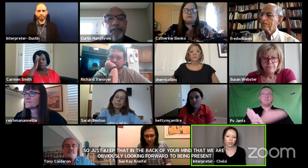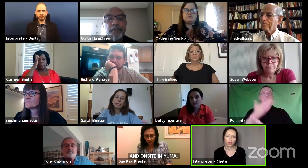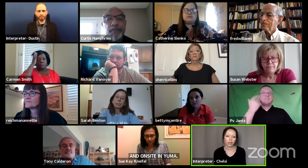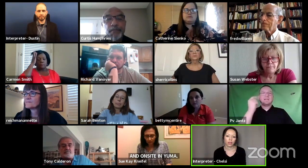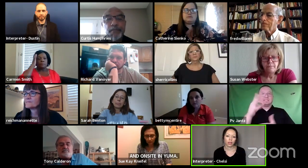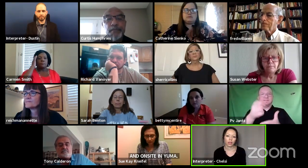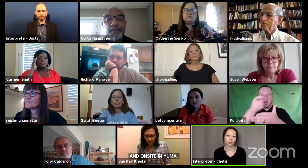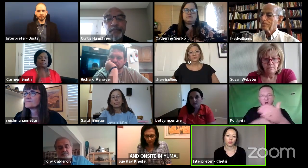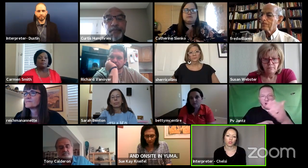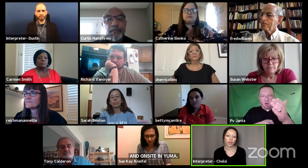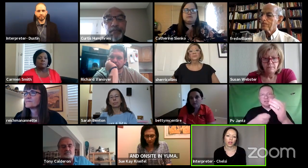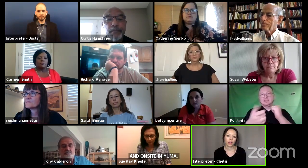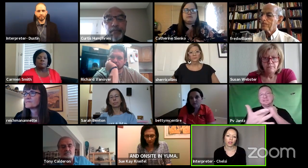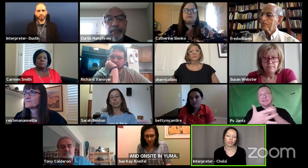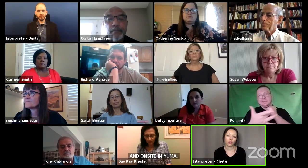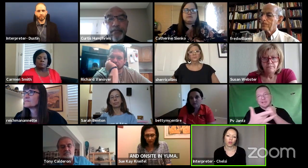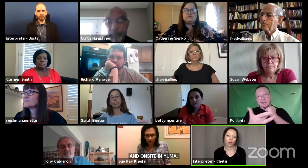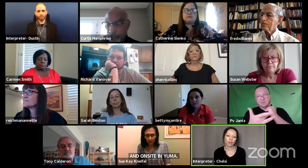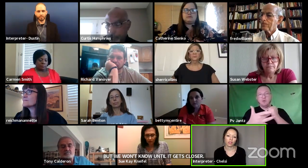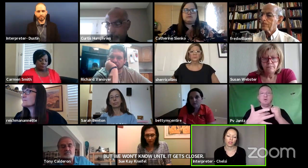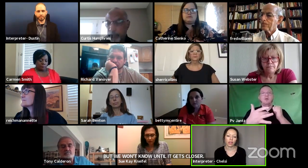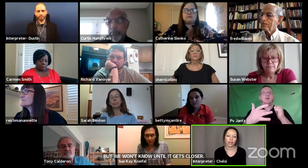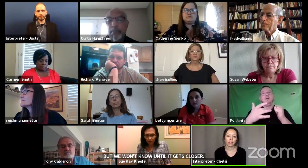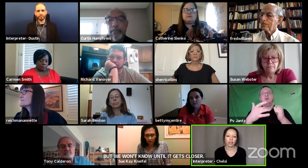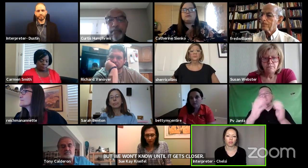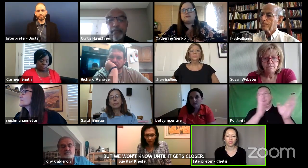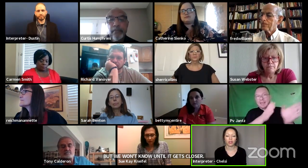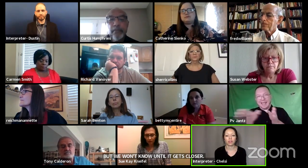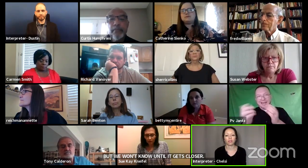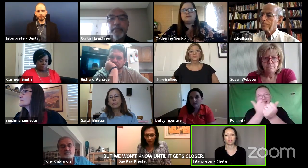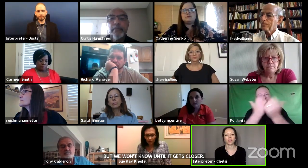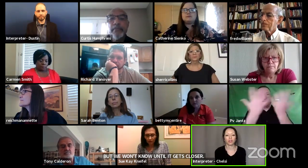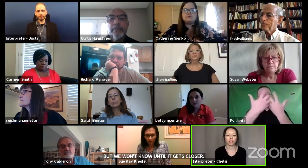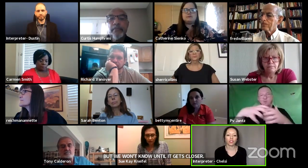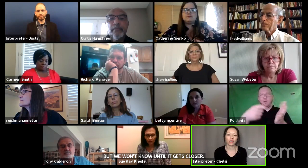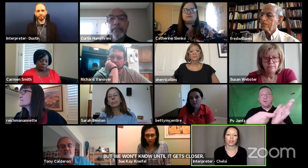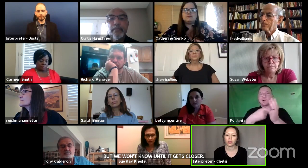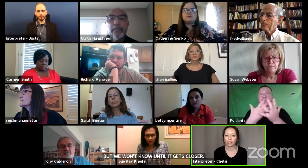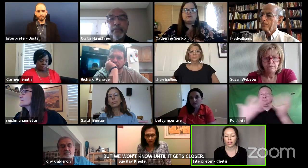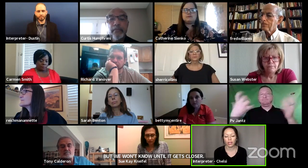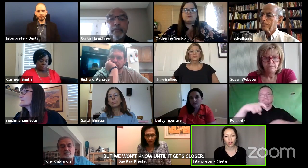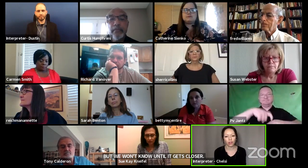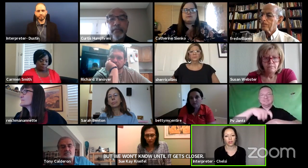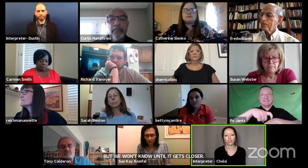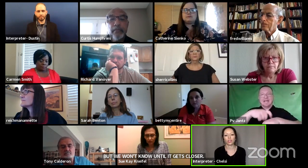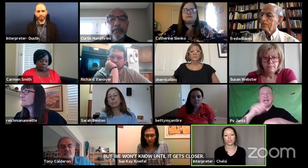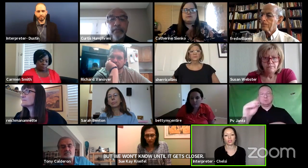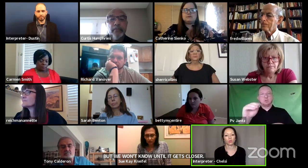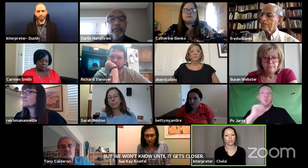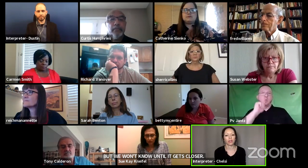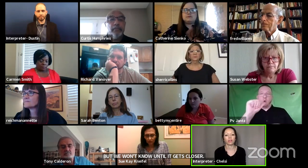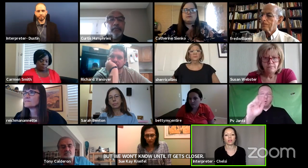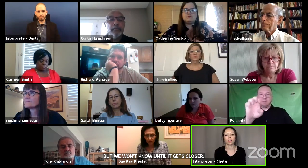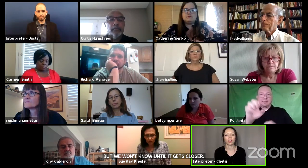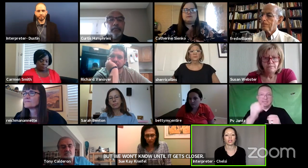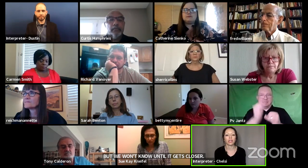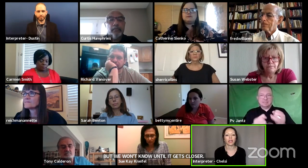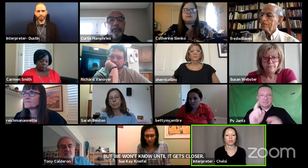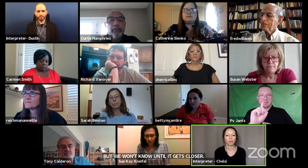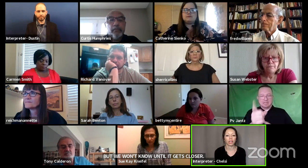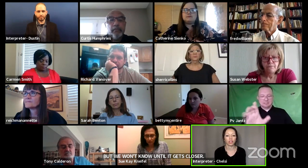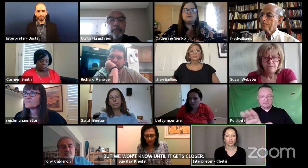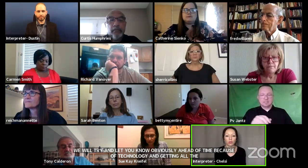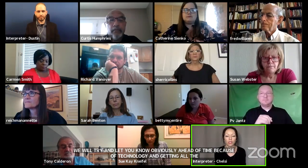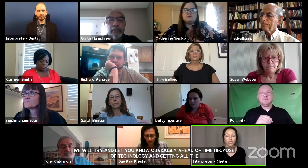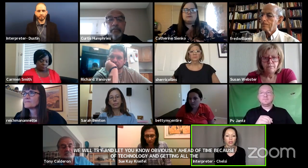closer. We will try and let you know, obviously, ahead of time because of technology and getting all of the logistics worked out in a